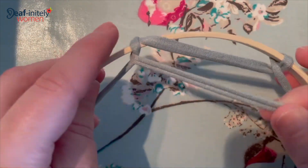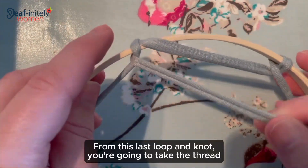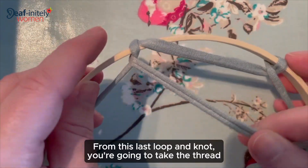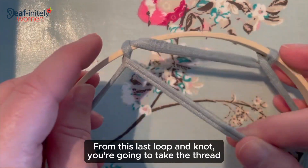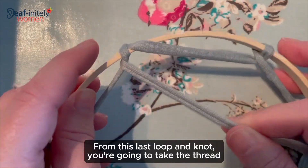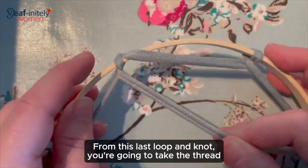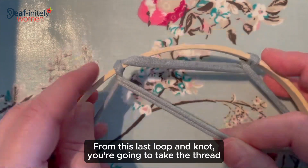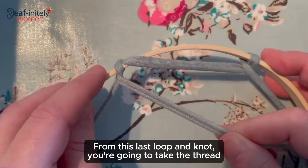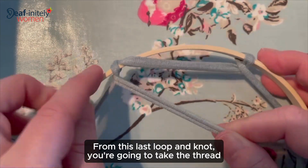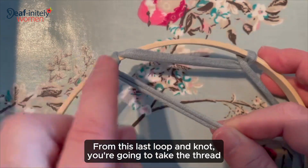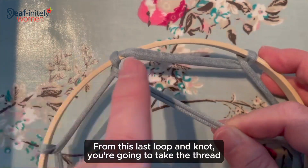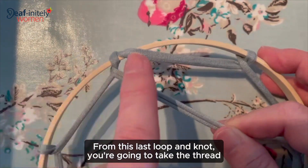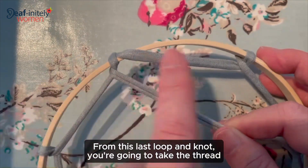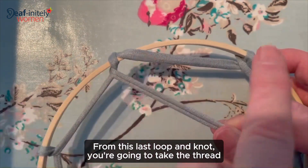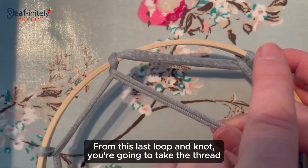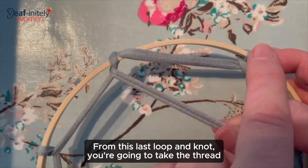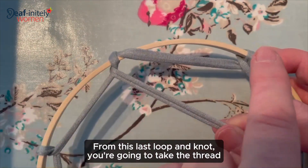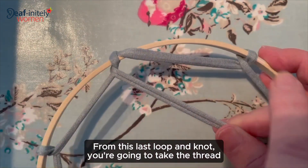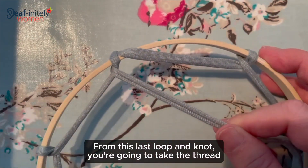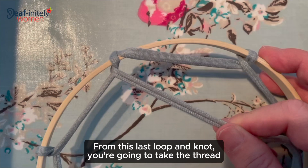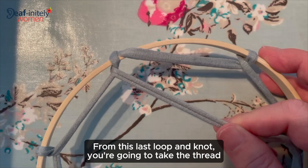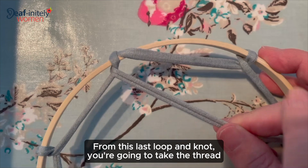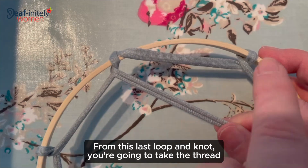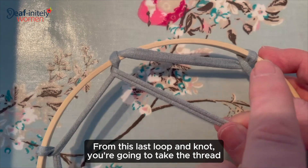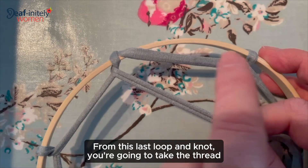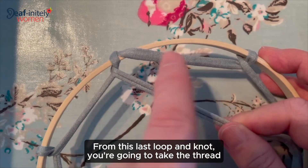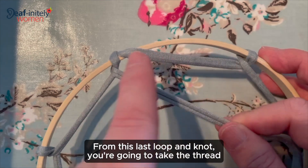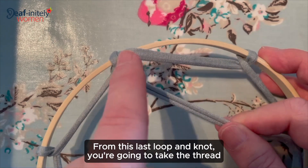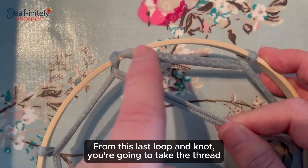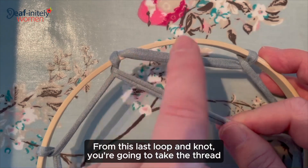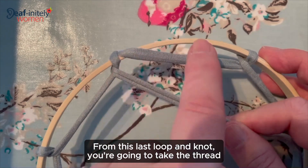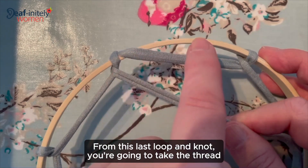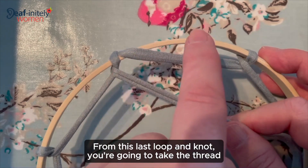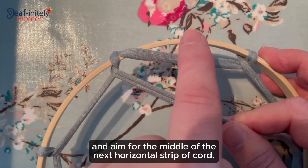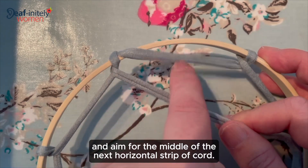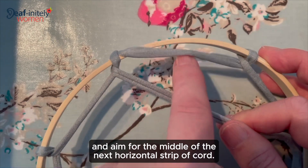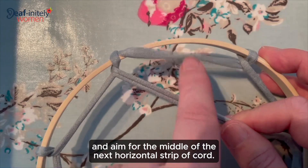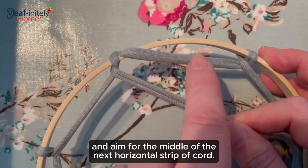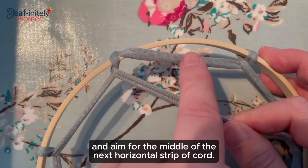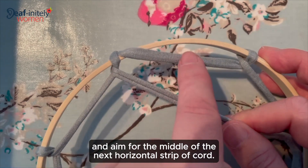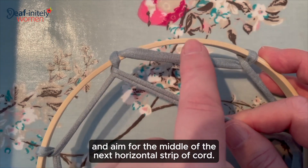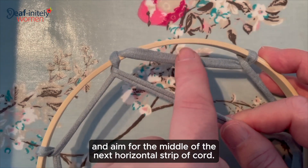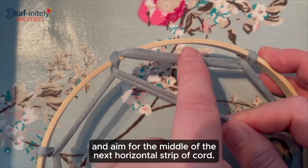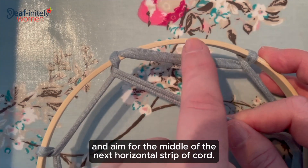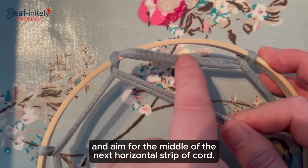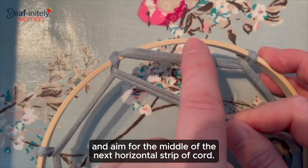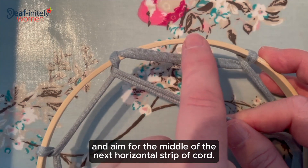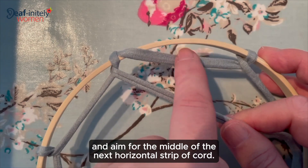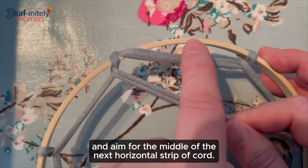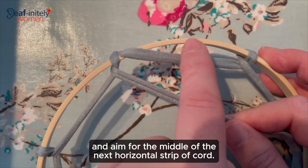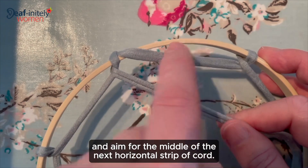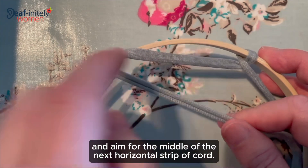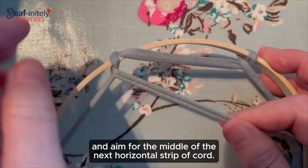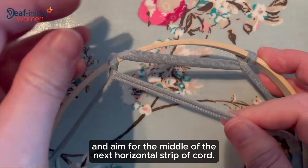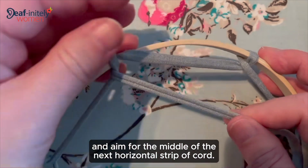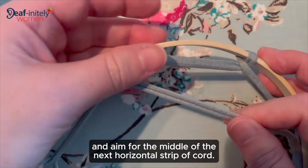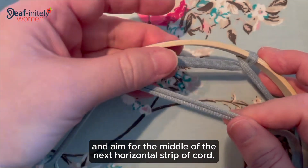From this last loop and knot, you're going to take the thread and aim for the middle of the next